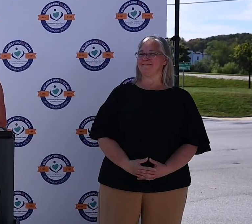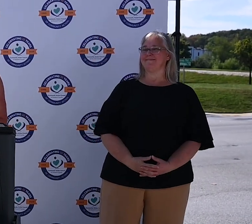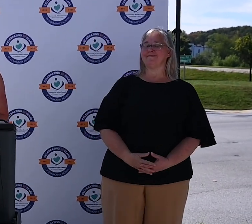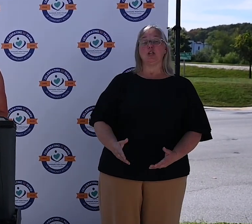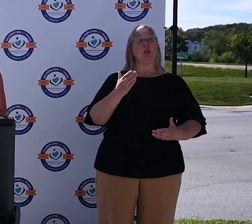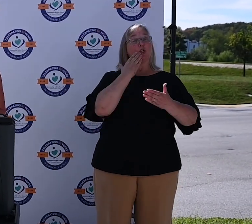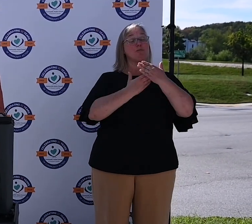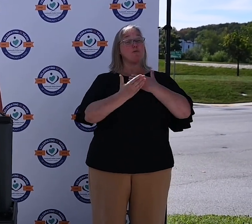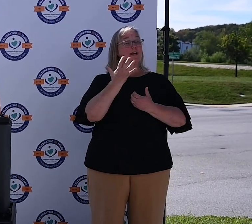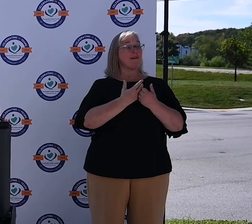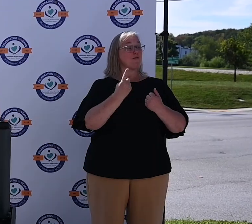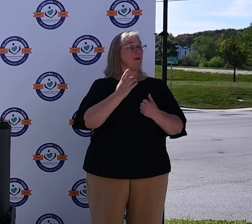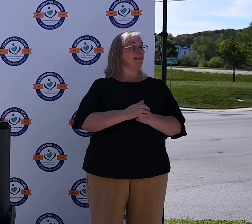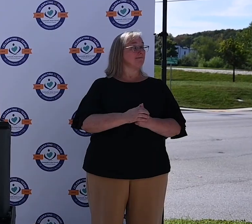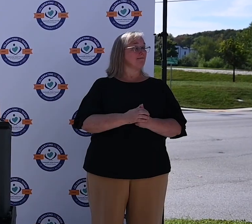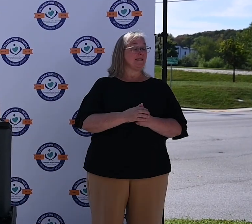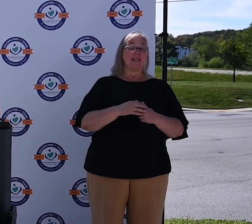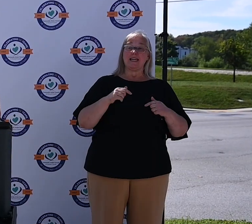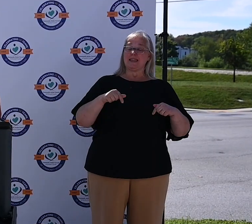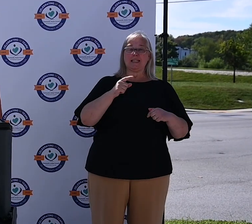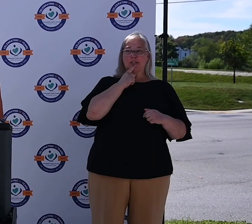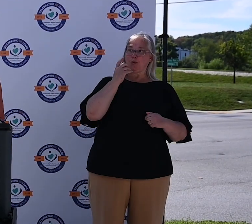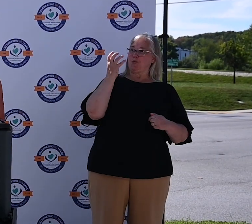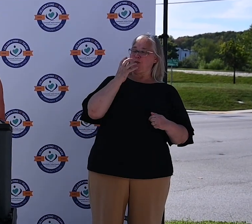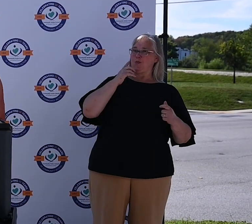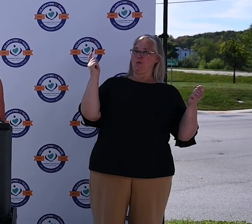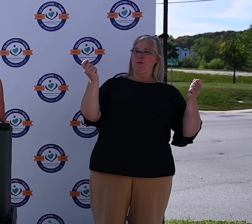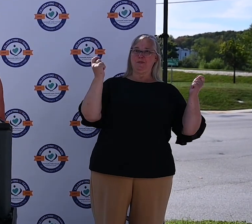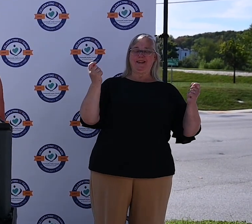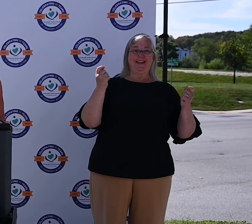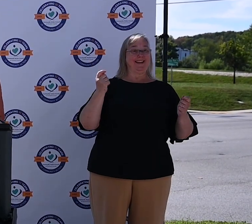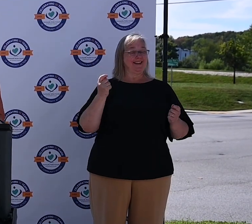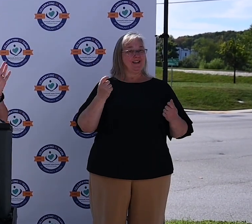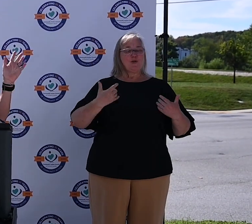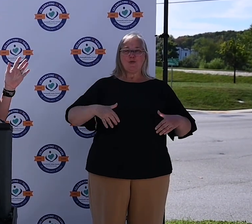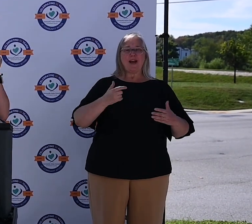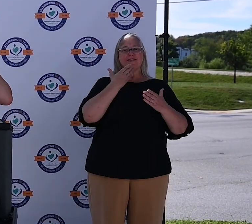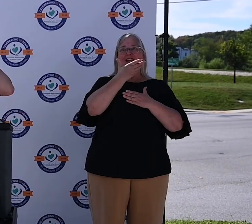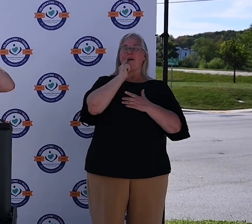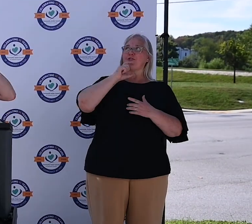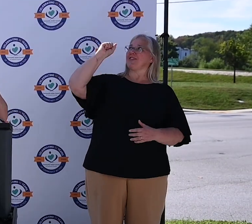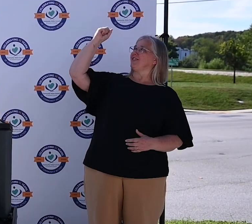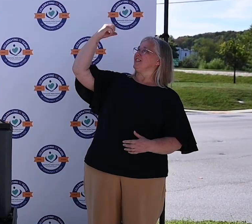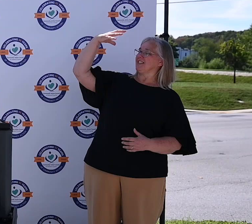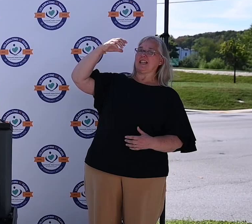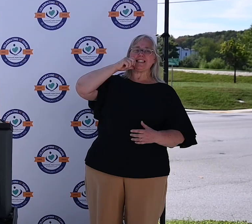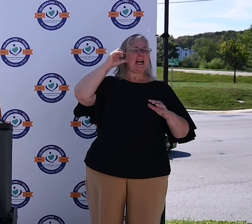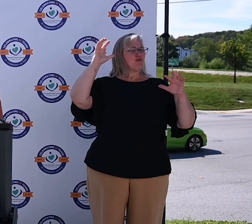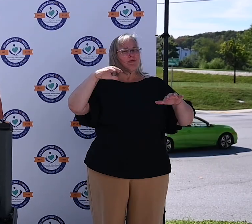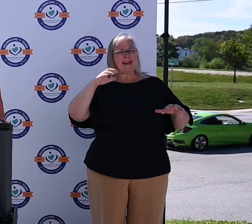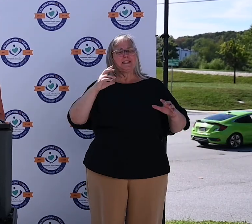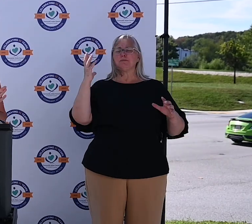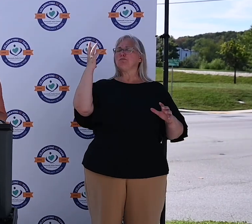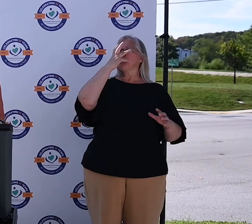Well, good morning, everyone. This is a hoopty, huh? Thank God for the sun. It's not raining. It's a